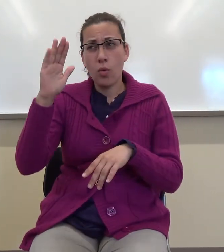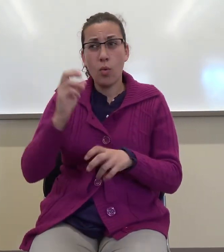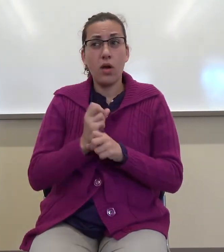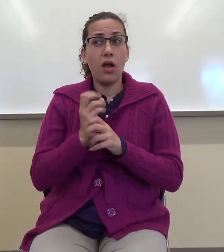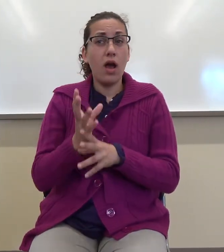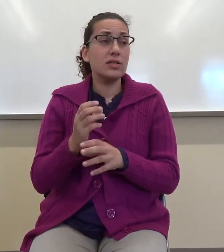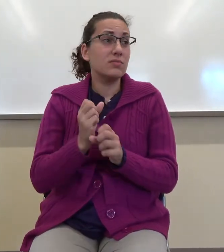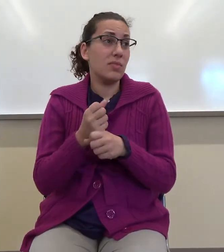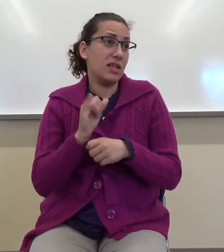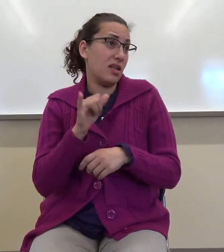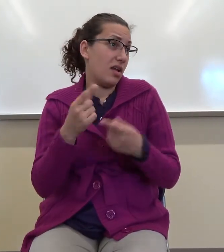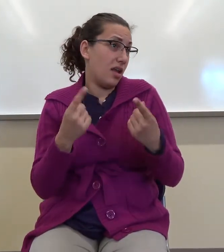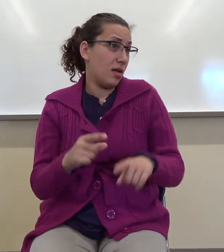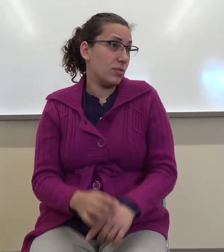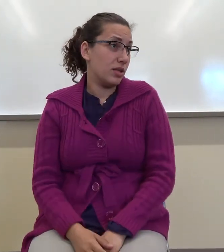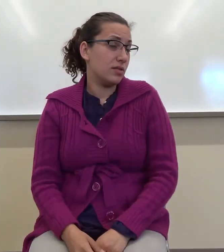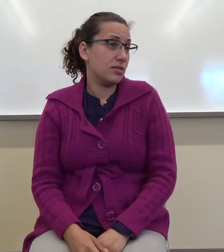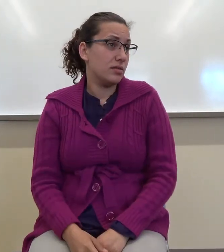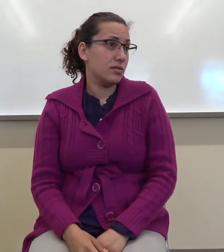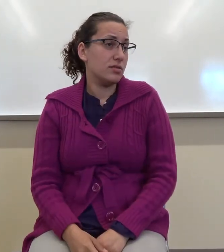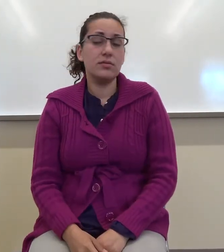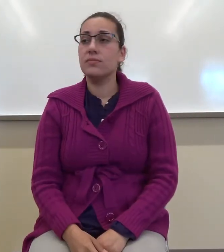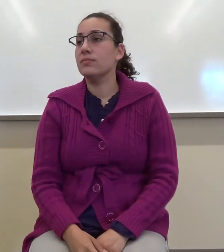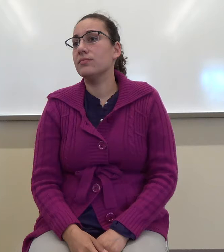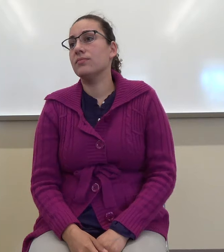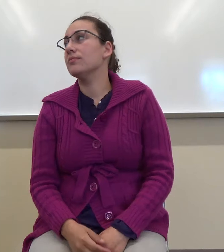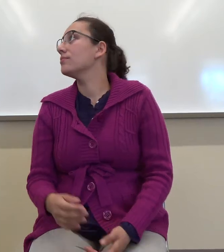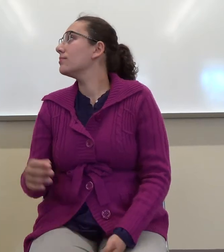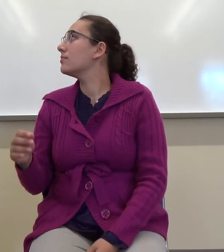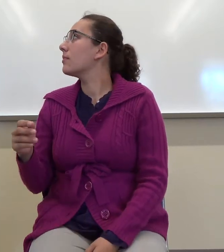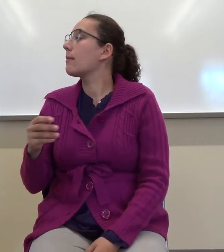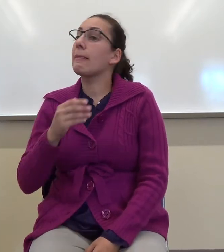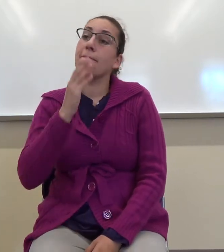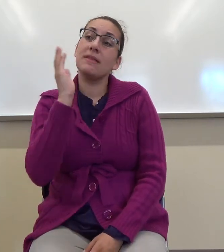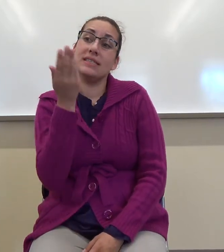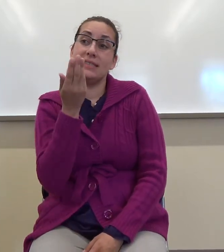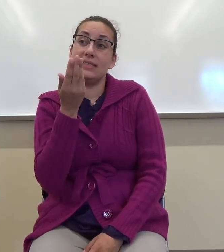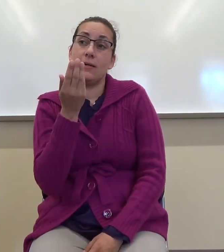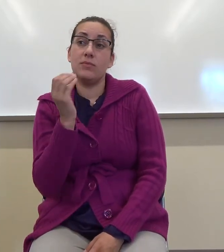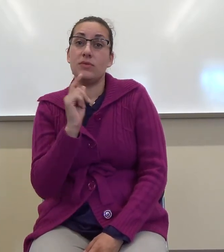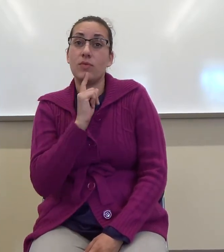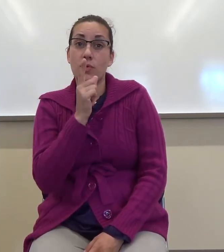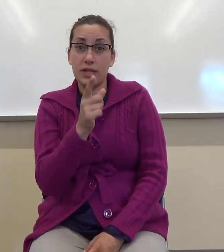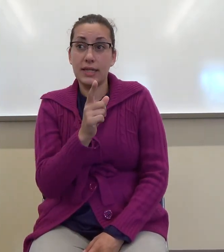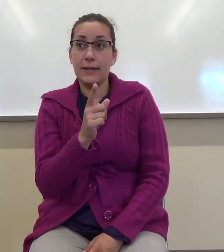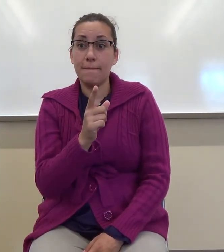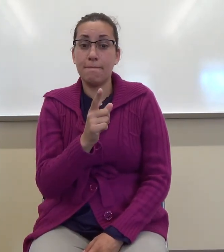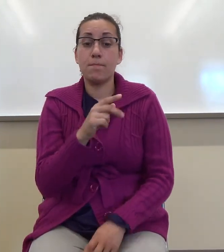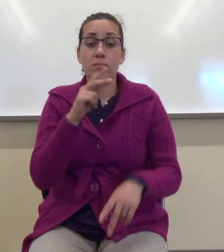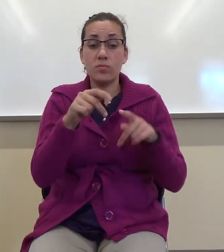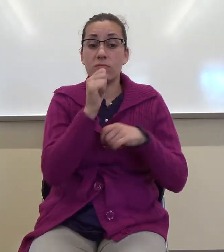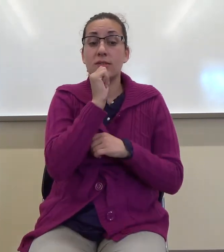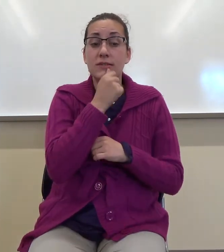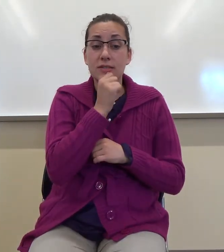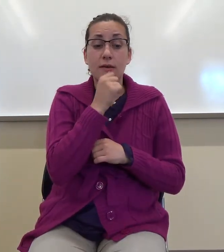No. No, yeah, see, that's the thing. It seems, in fact, that people suffer from insomnia for